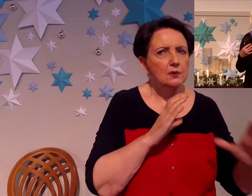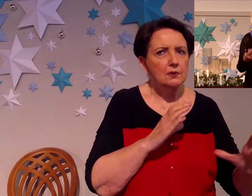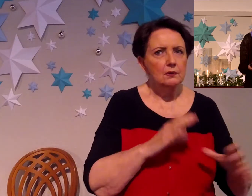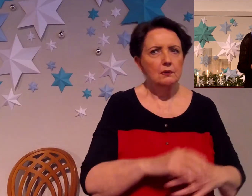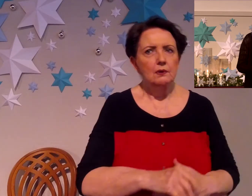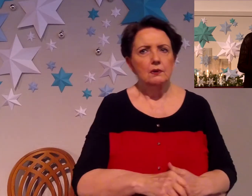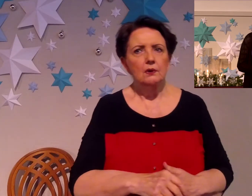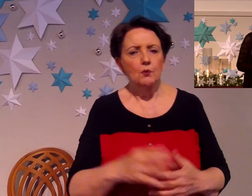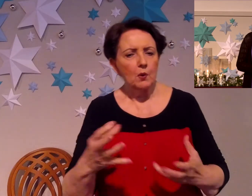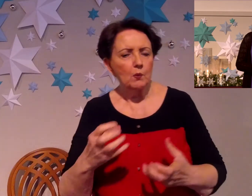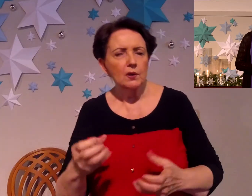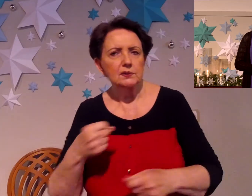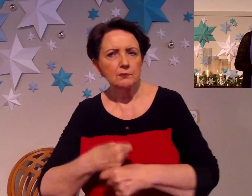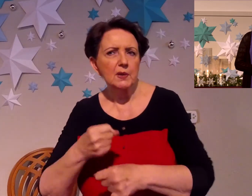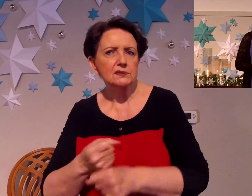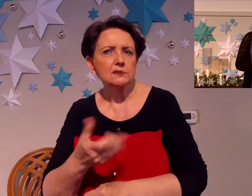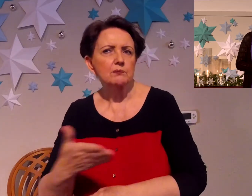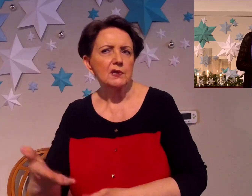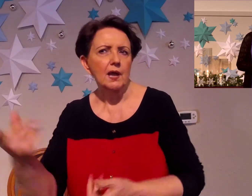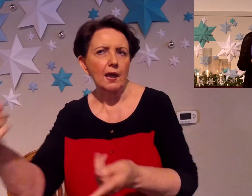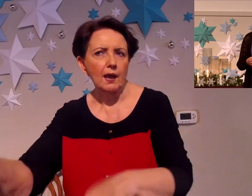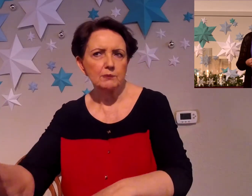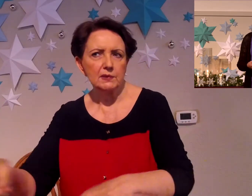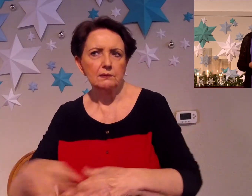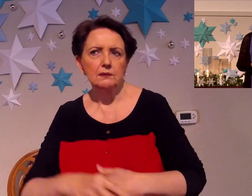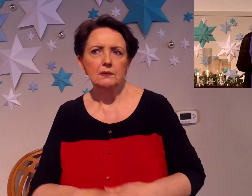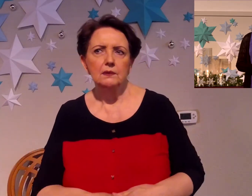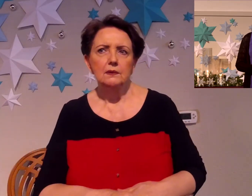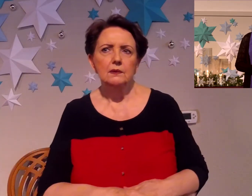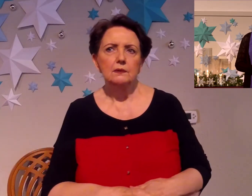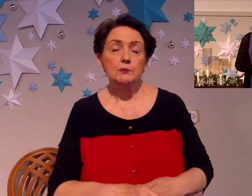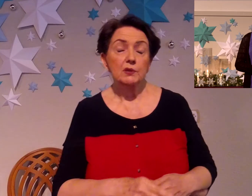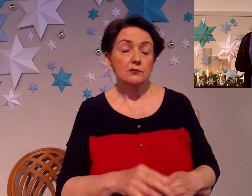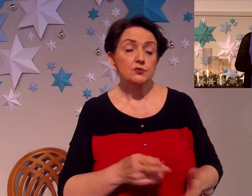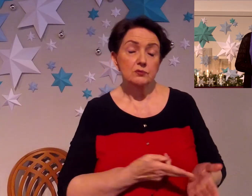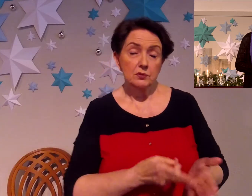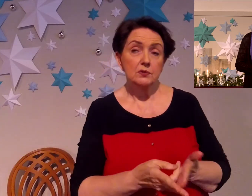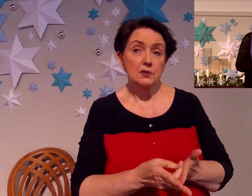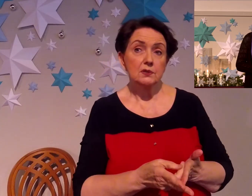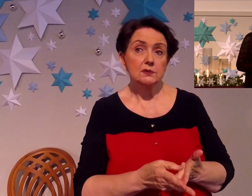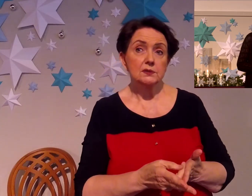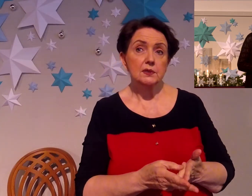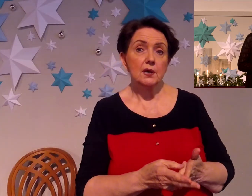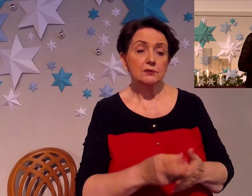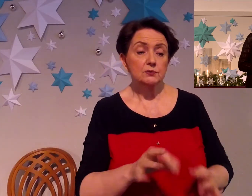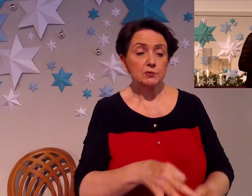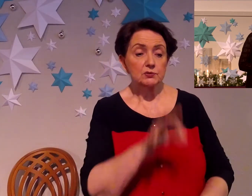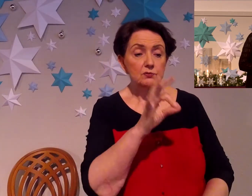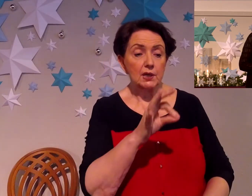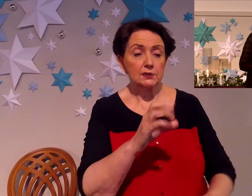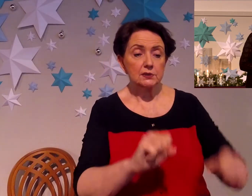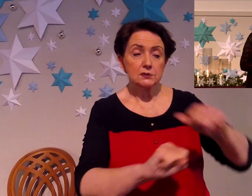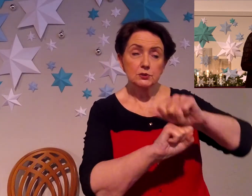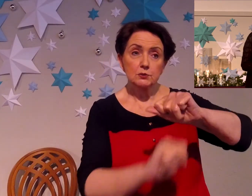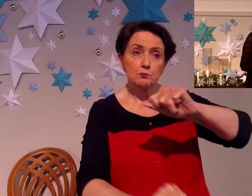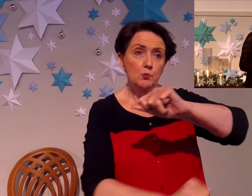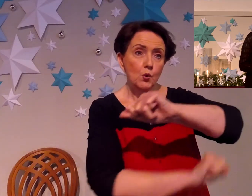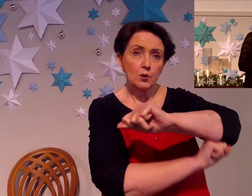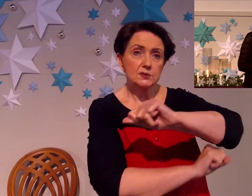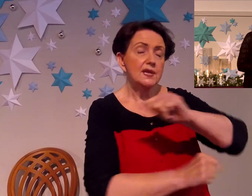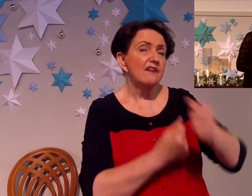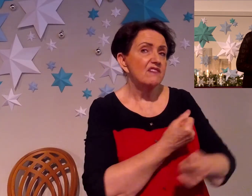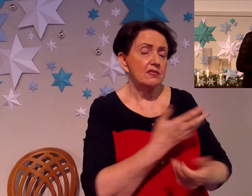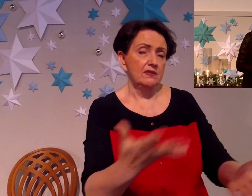to manifest. But the truth is, our spirituality undergirds everything. And the